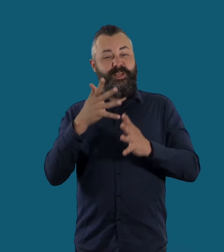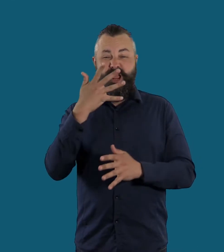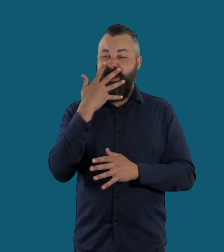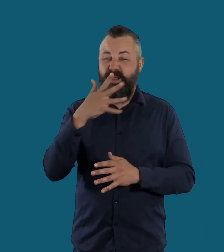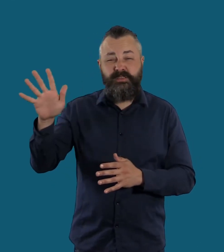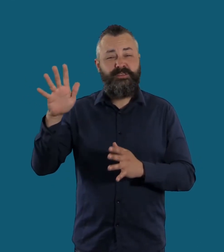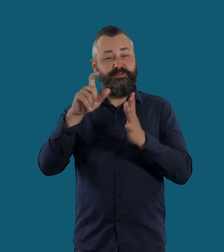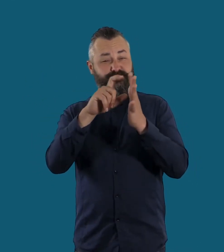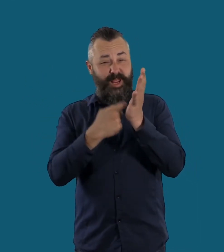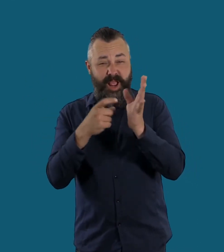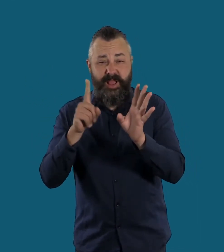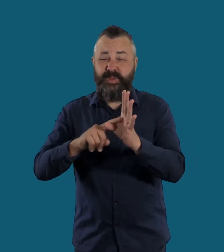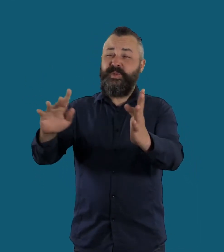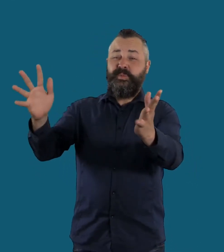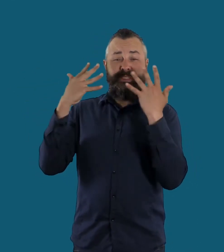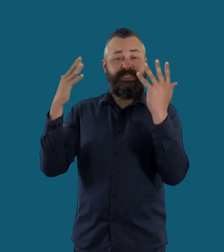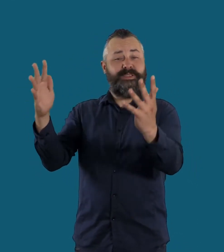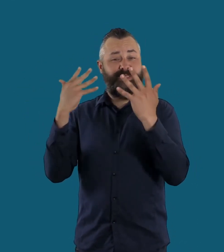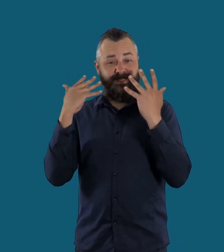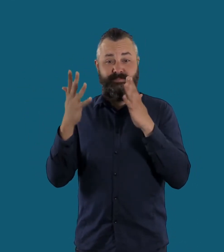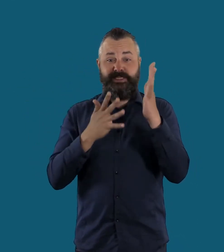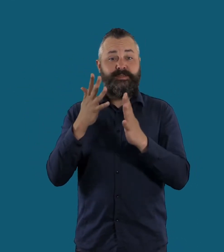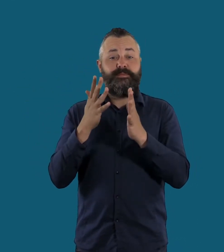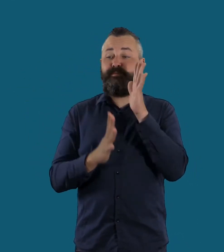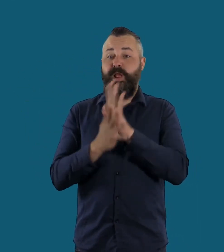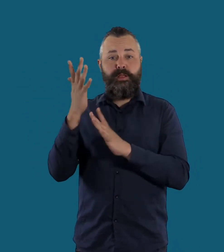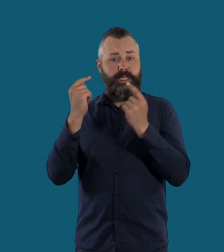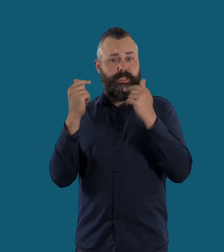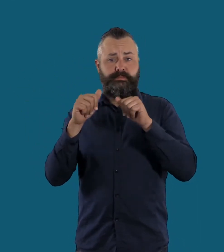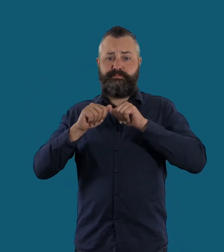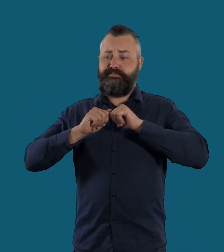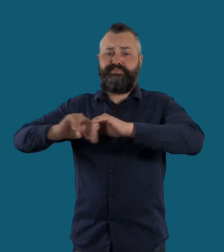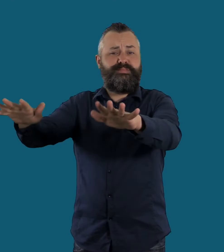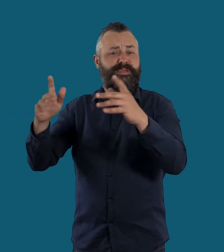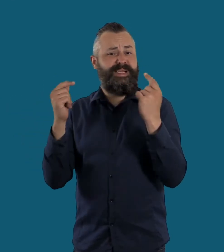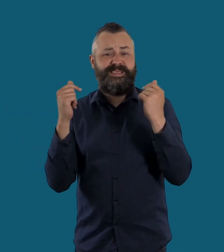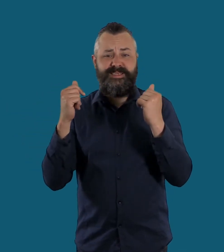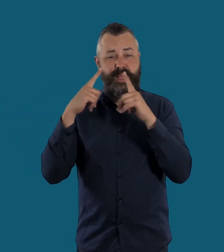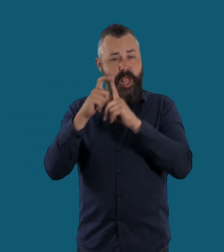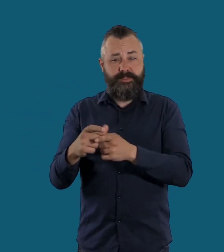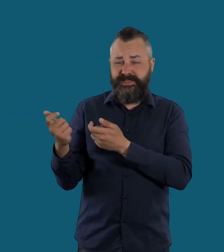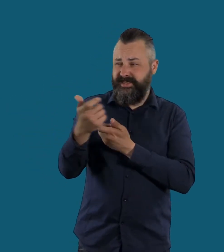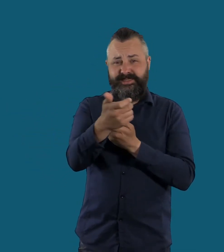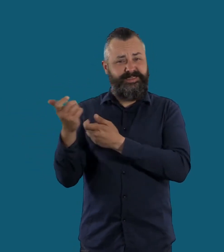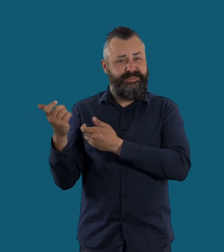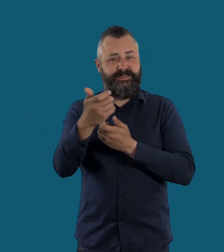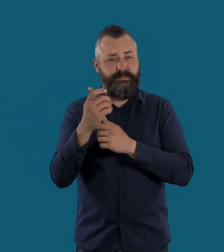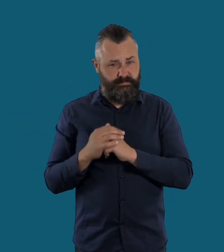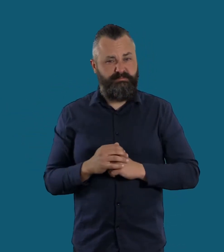These are hot, dry and possibly windy conditions for a bush or grass fire. If a fire starts and takes hold, it'll be hard for firefighters to